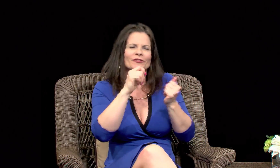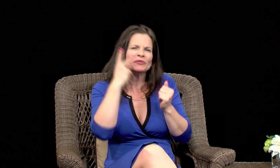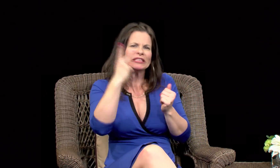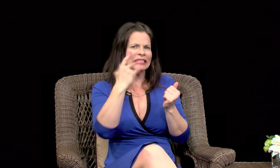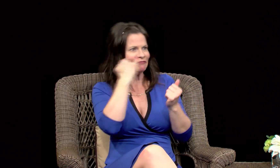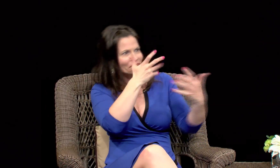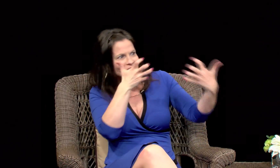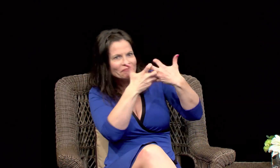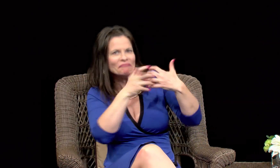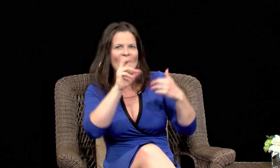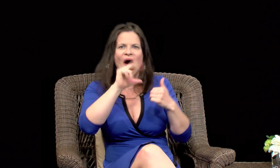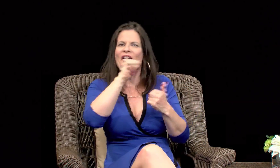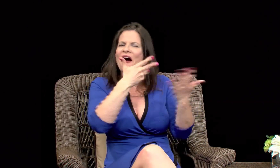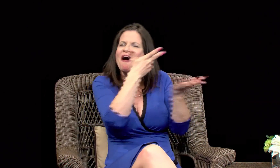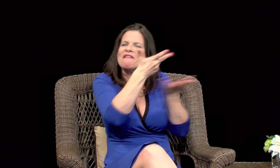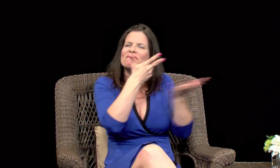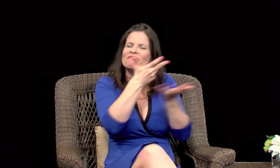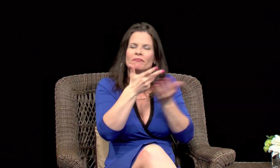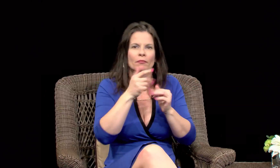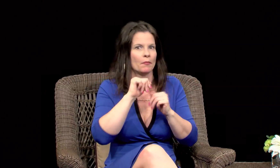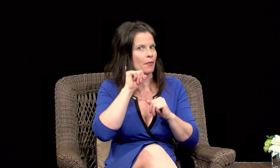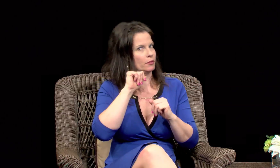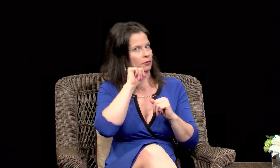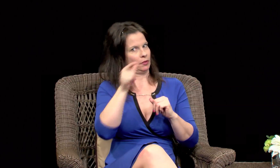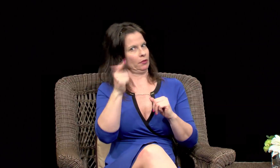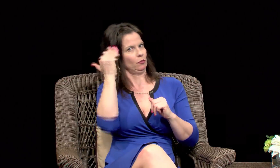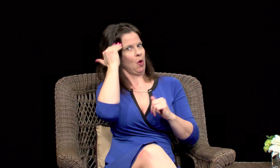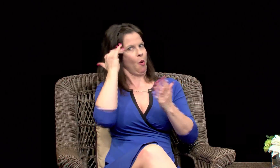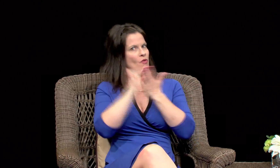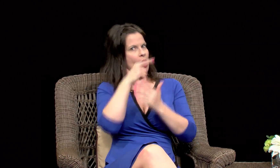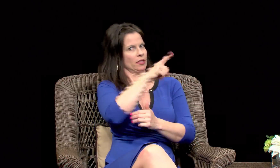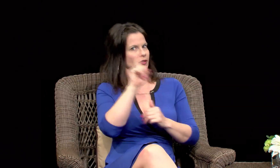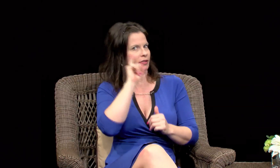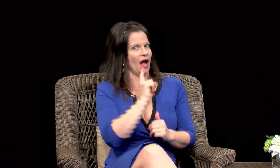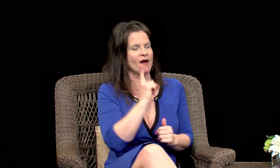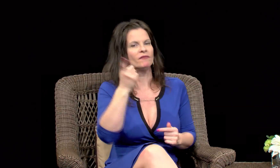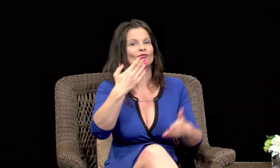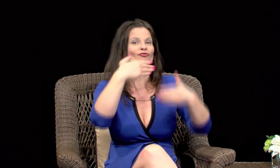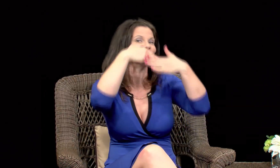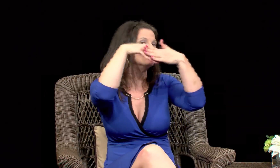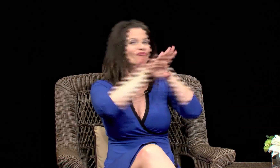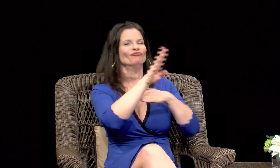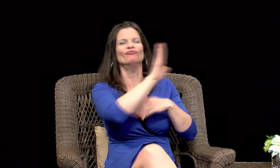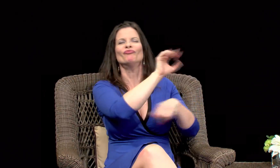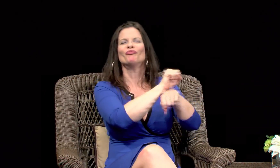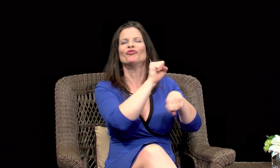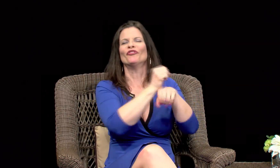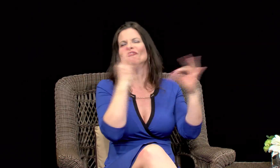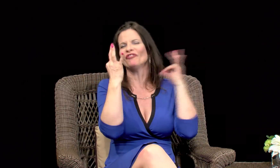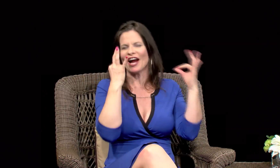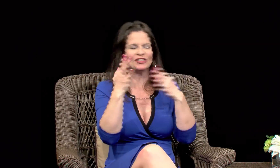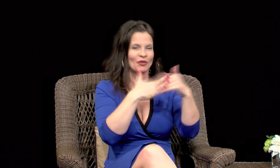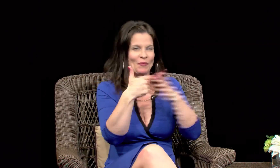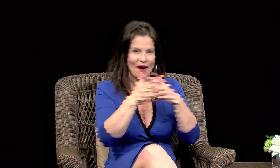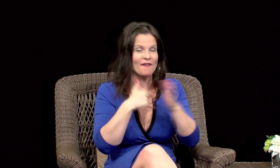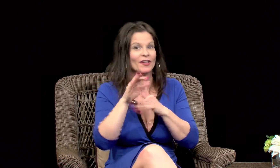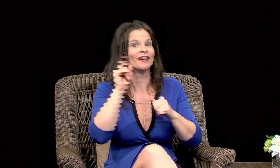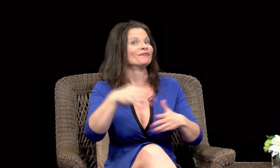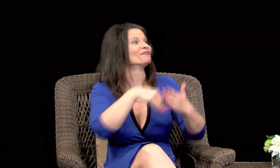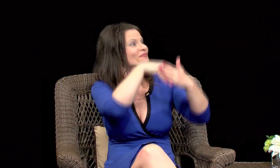met Nyle and to see if they would match as dancer, and she did not know that he was deaf,